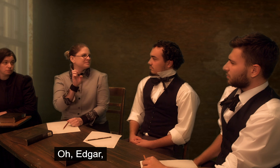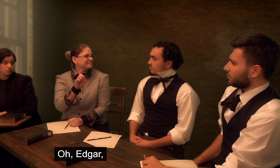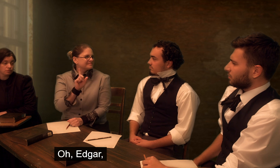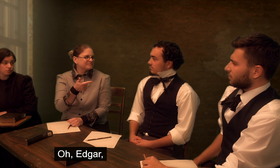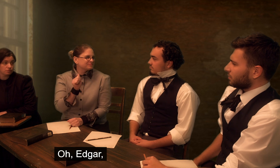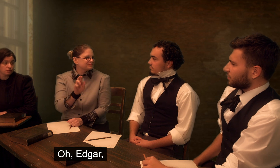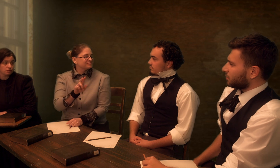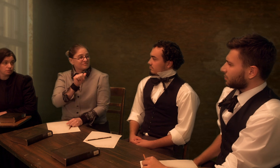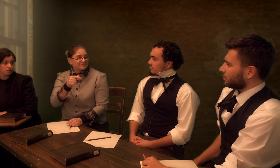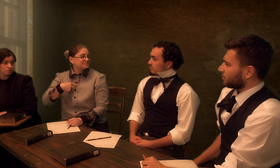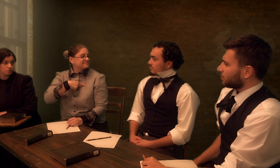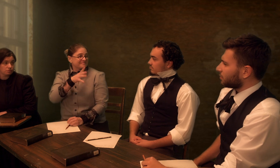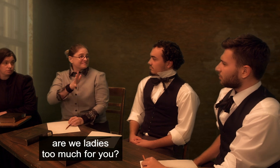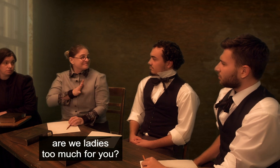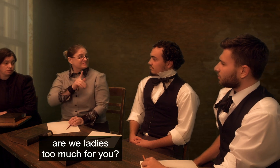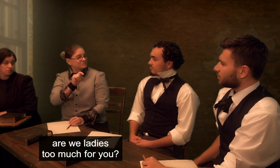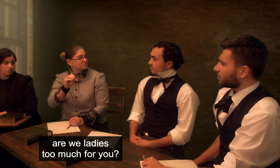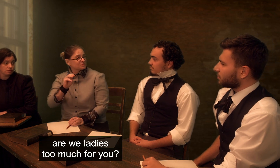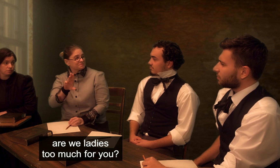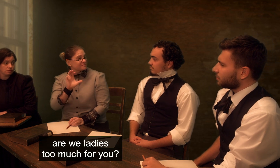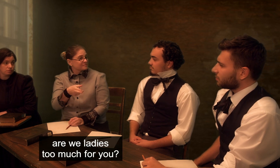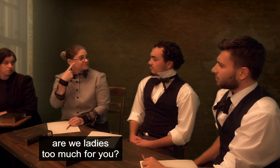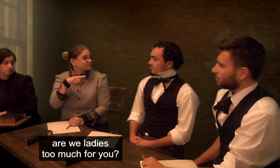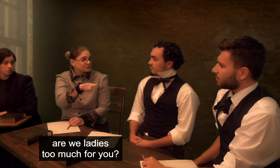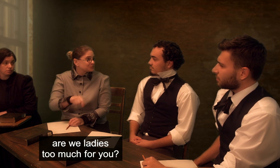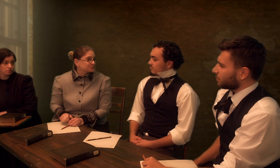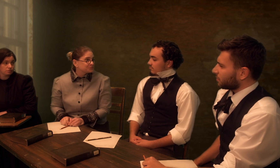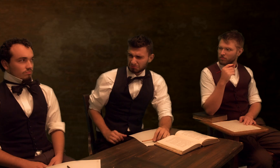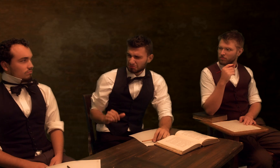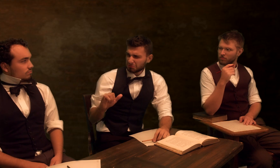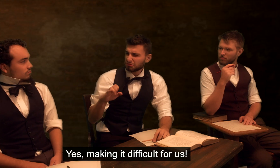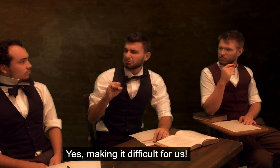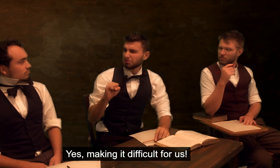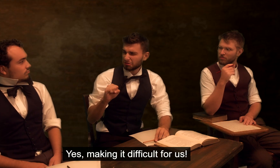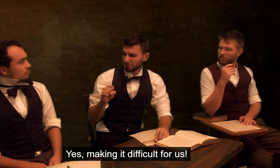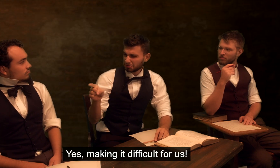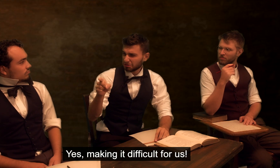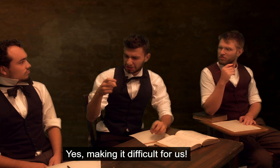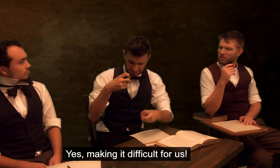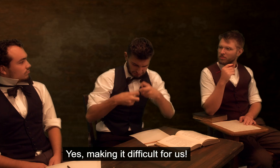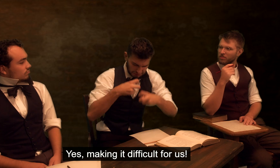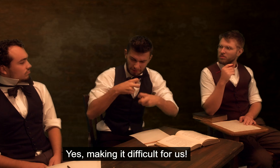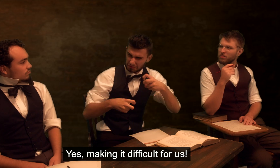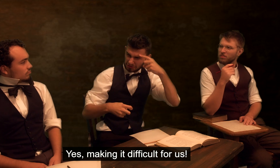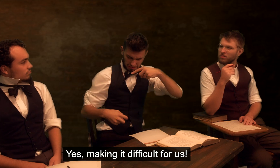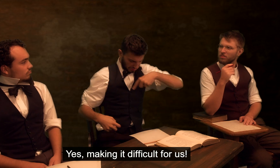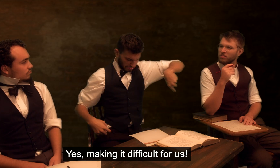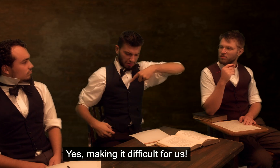Oh, Edgar. Are we ladies too much for you? Yes, making it difficult